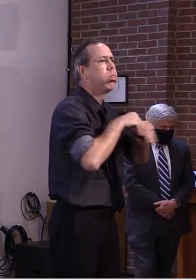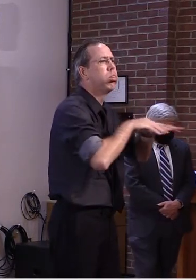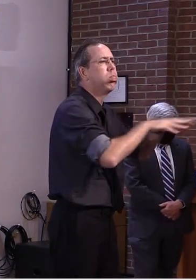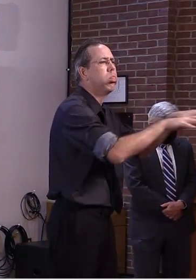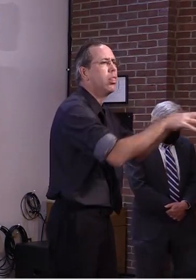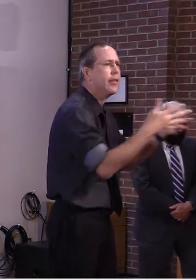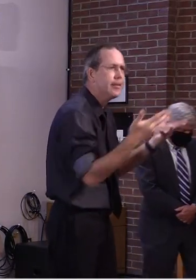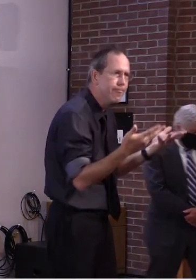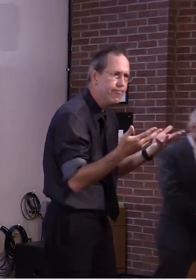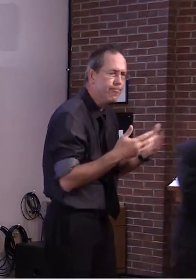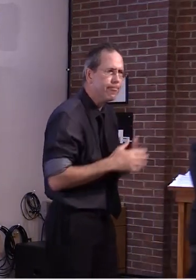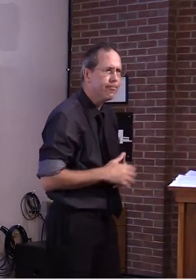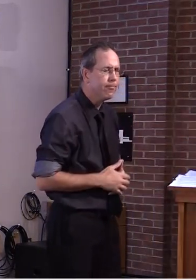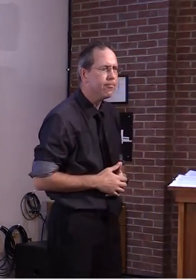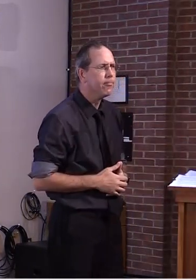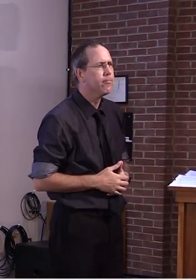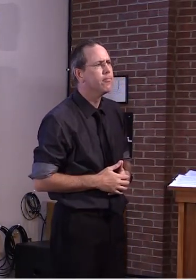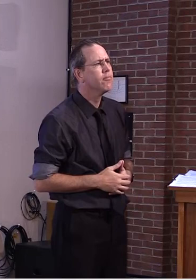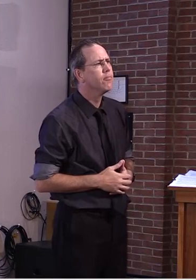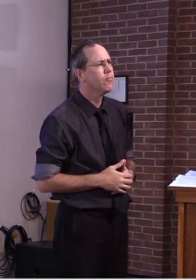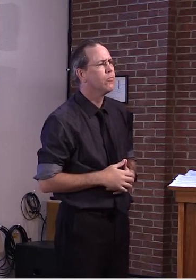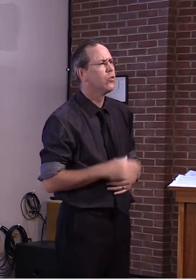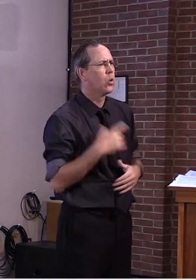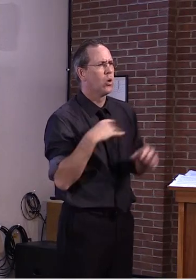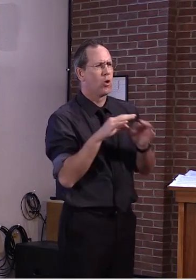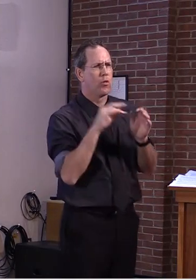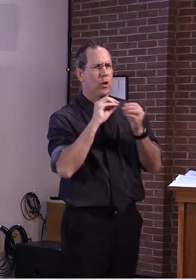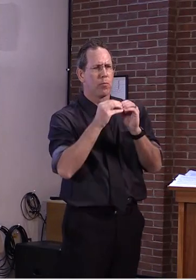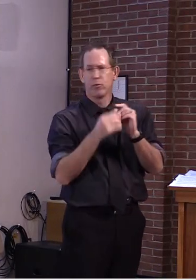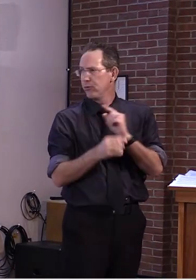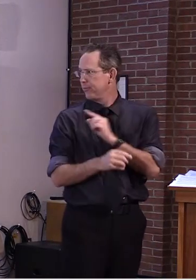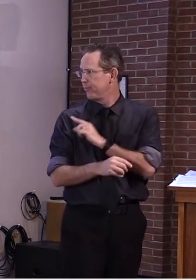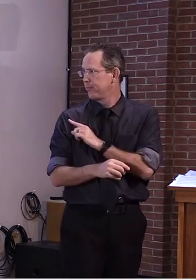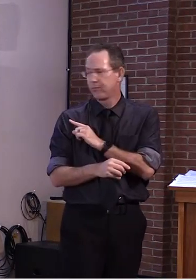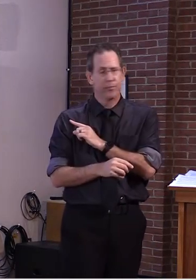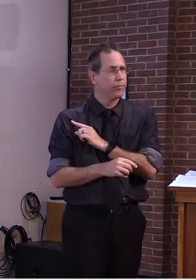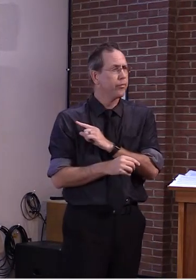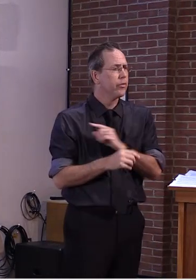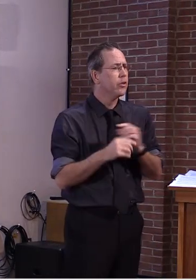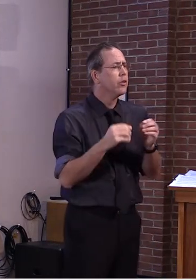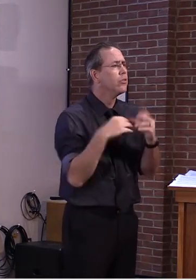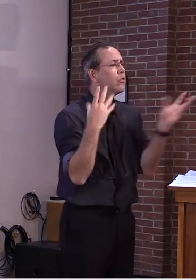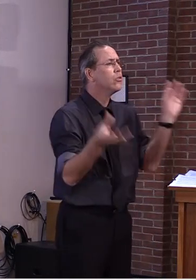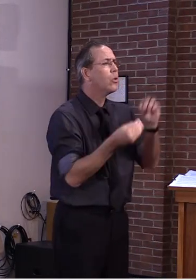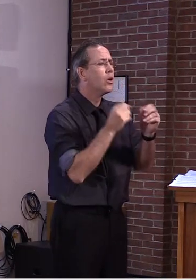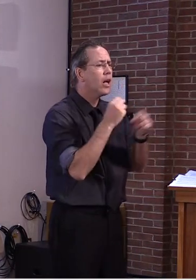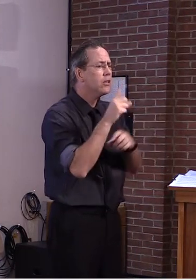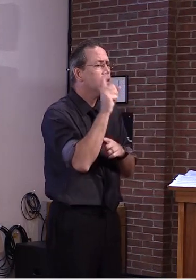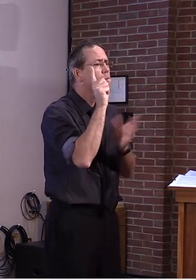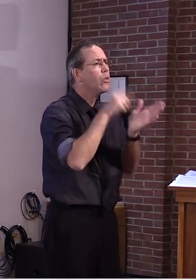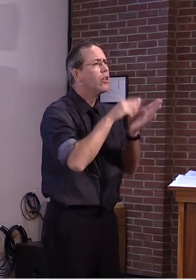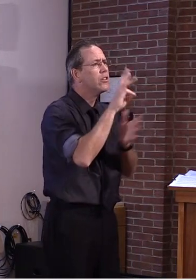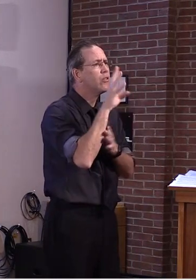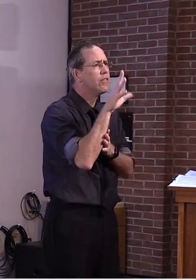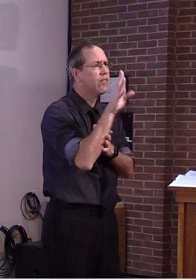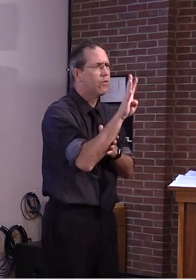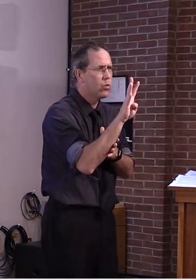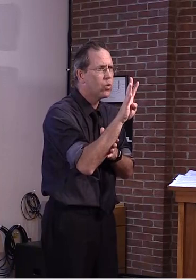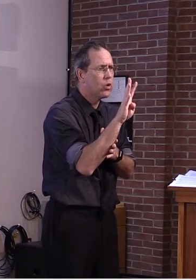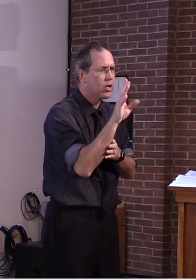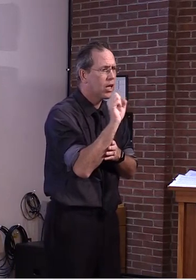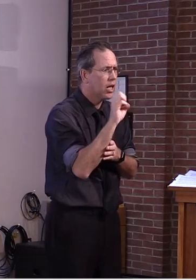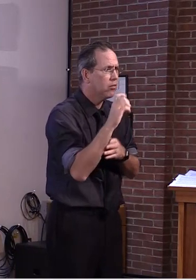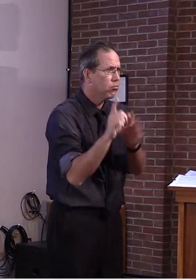As of yesterday, total number of cases, 1,654. Total number of deaths,